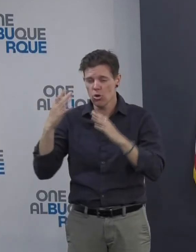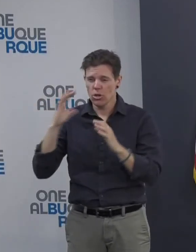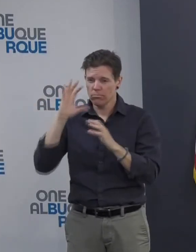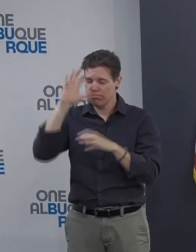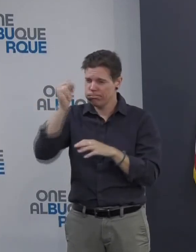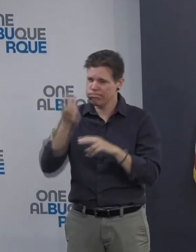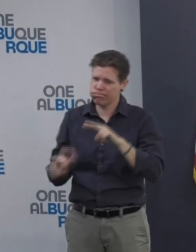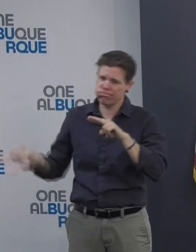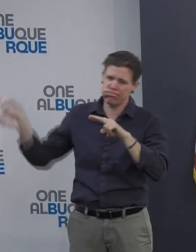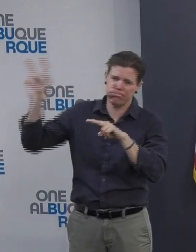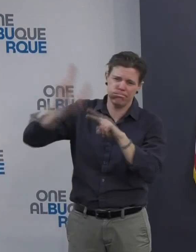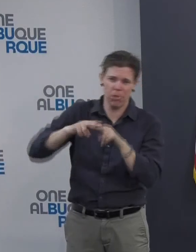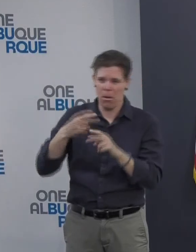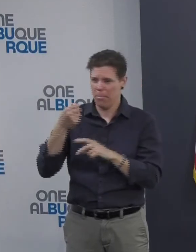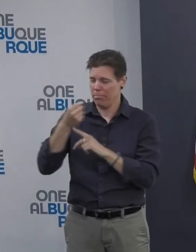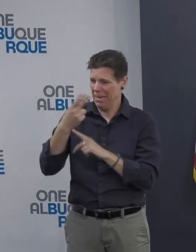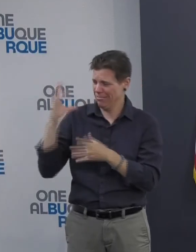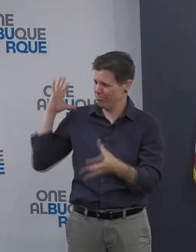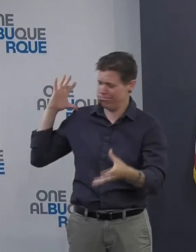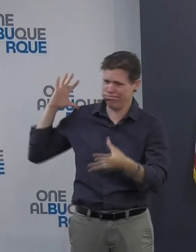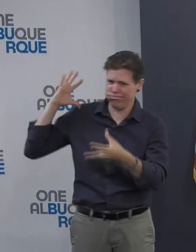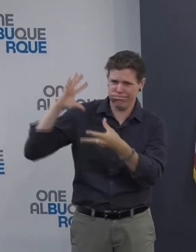history of APD.